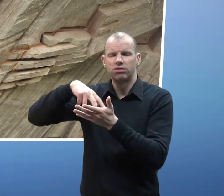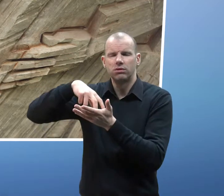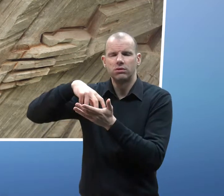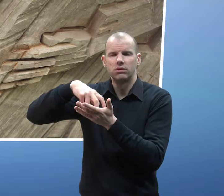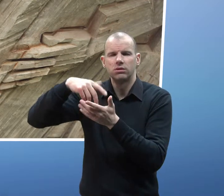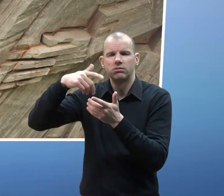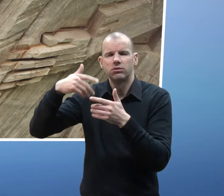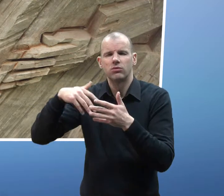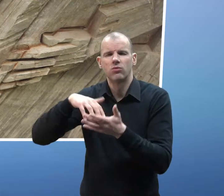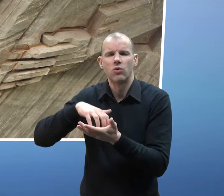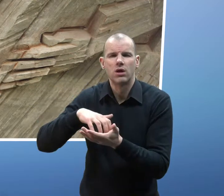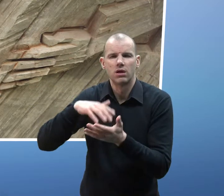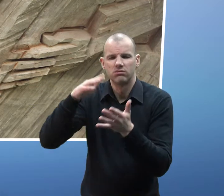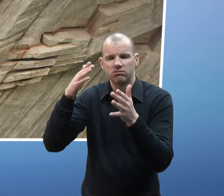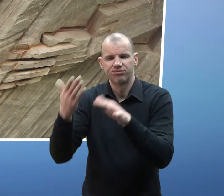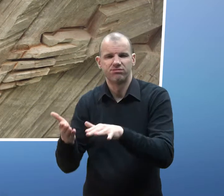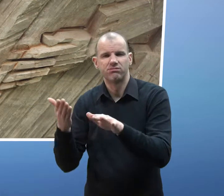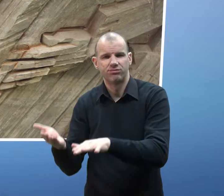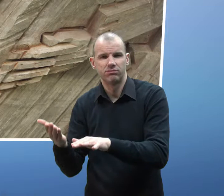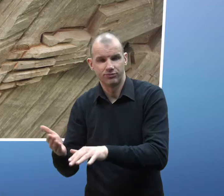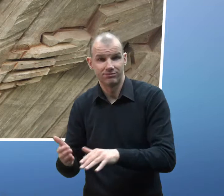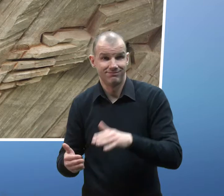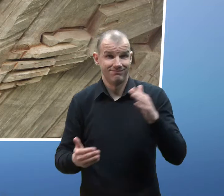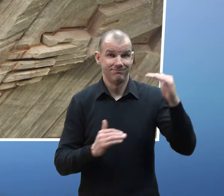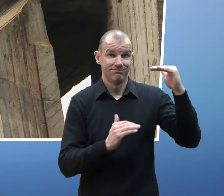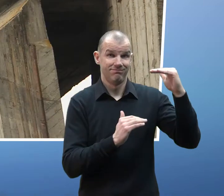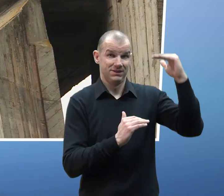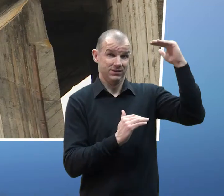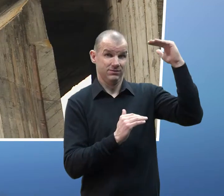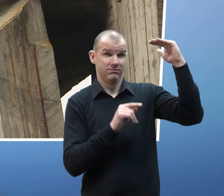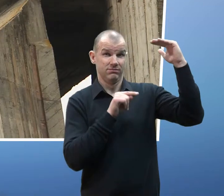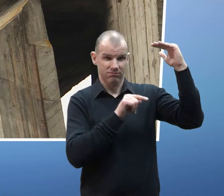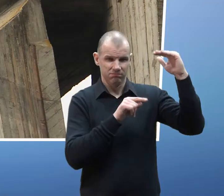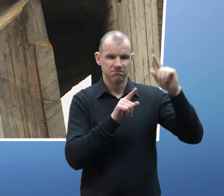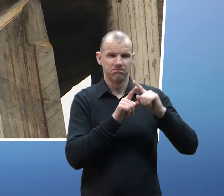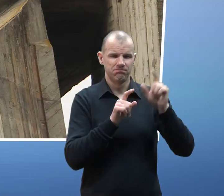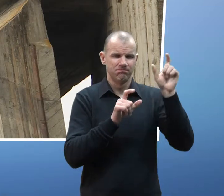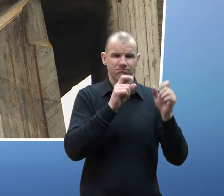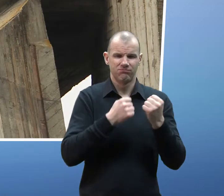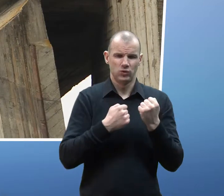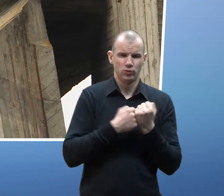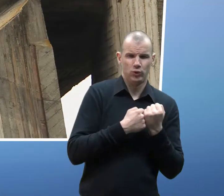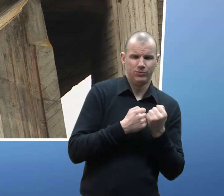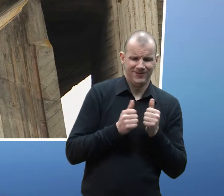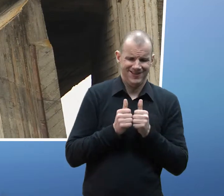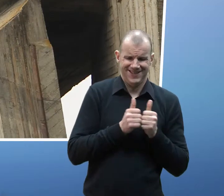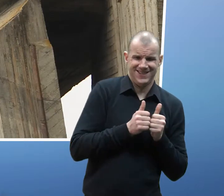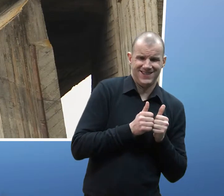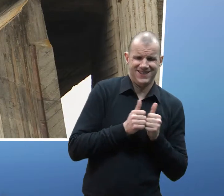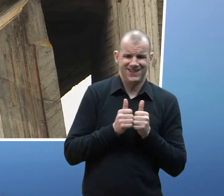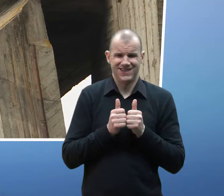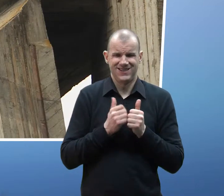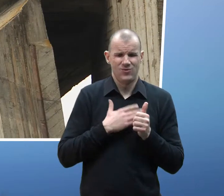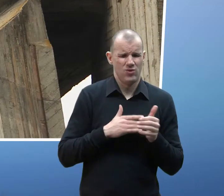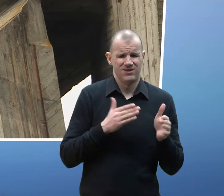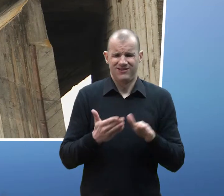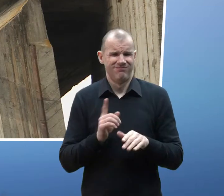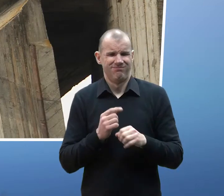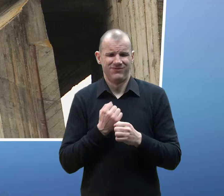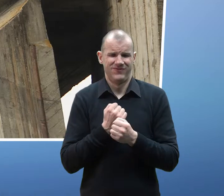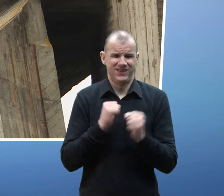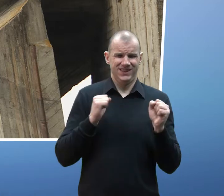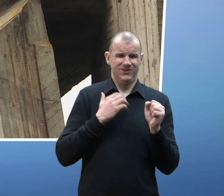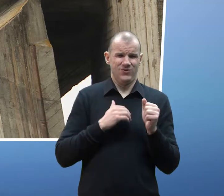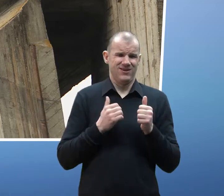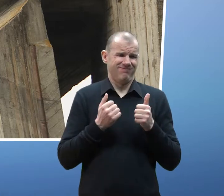people standing shoulder to shoulder, trying to escape the death circle and supporting the dying ones. The central part